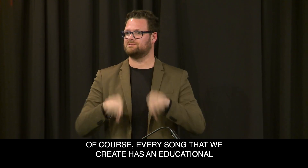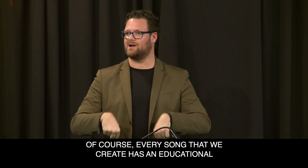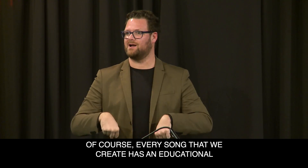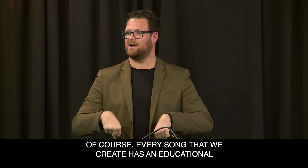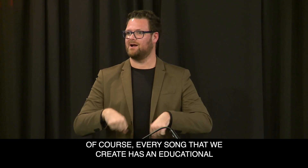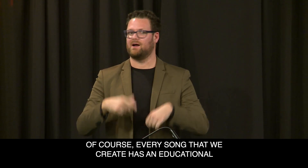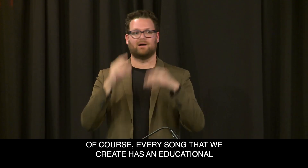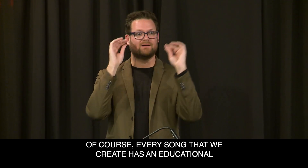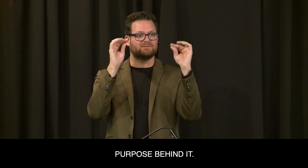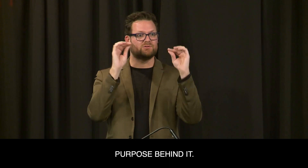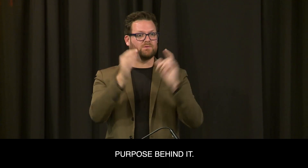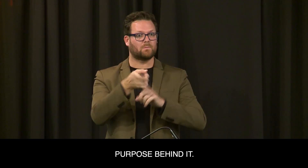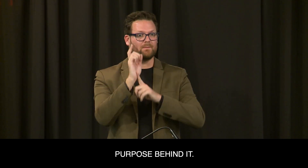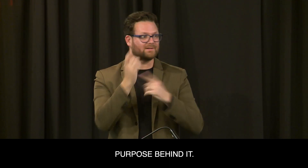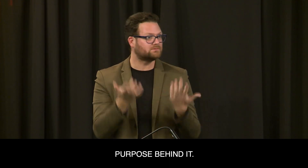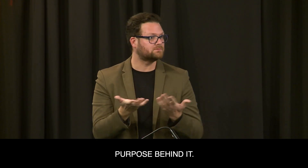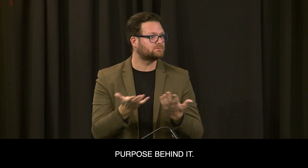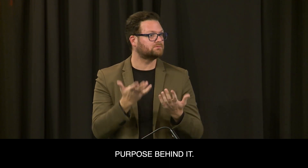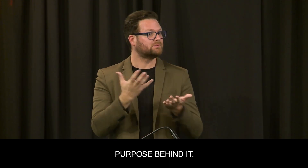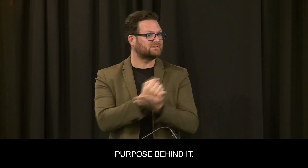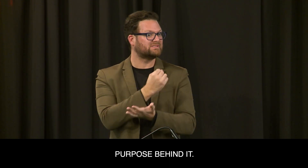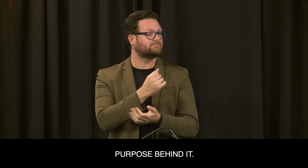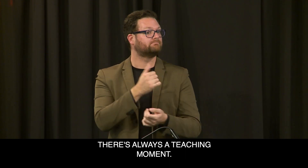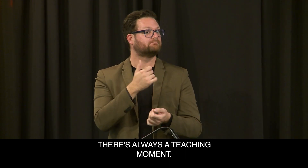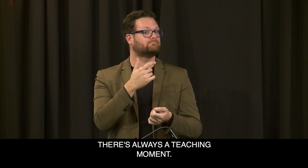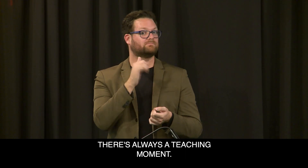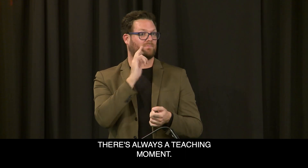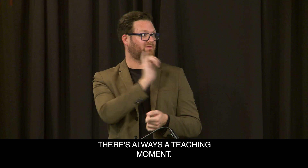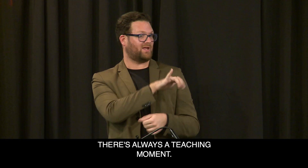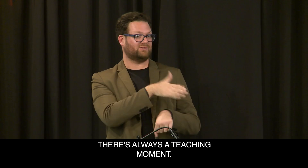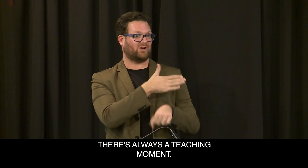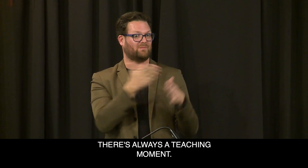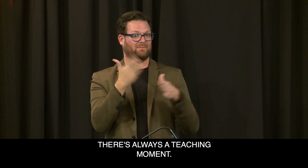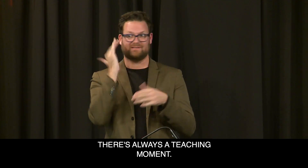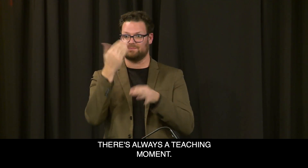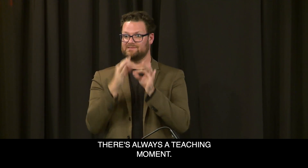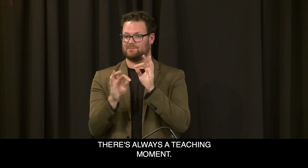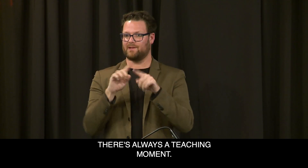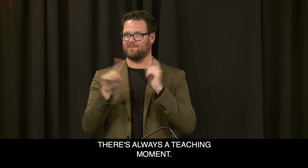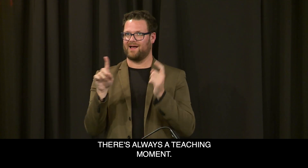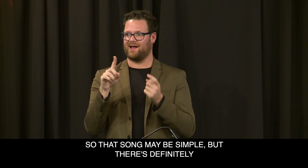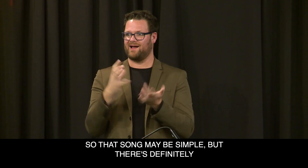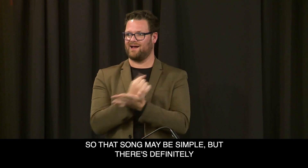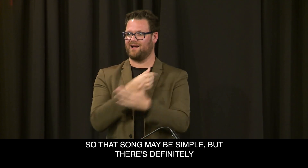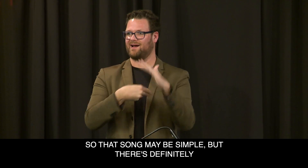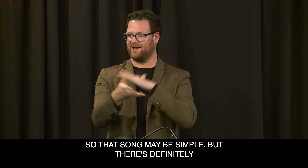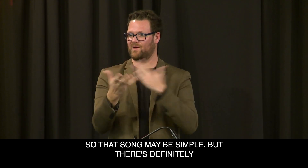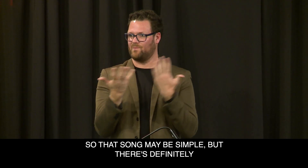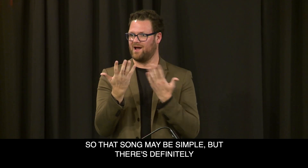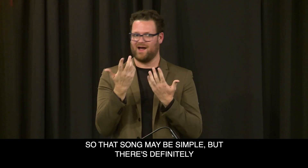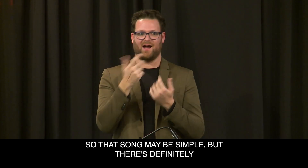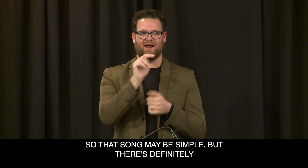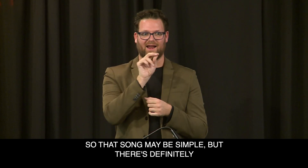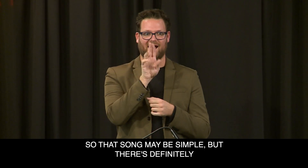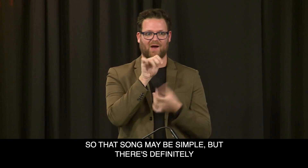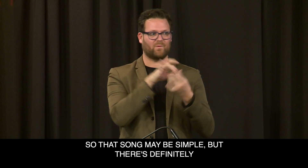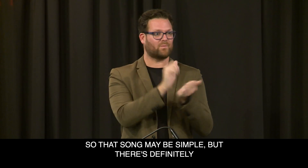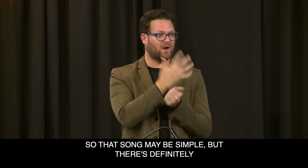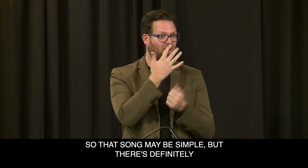has an educational purpose behind it. There's always a teaching moment. So that song may be simple, but there's